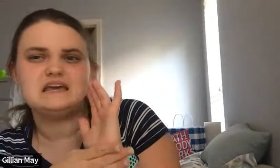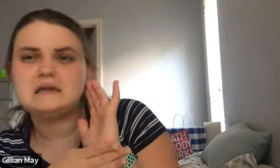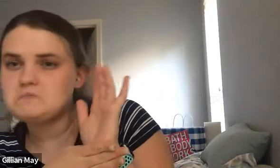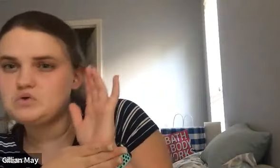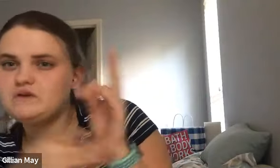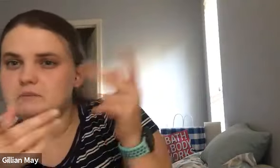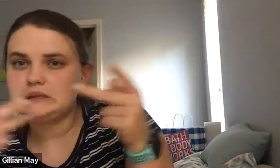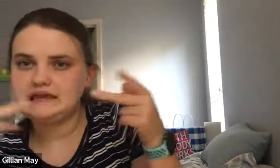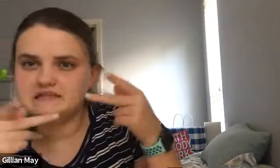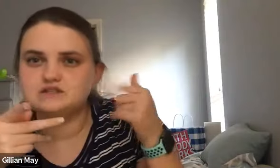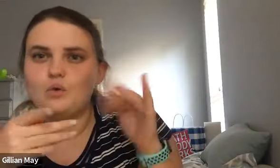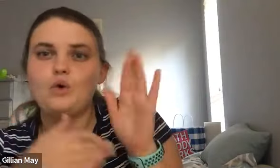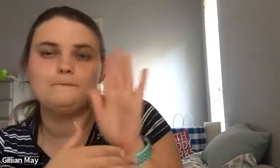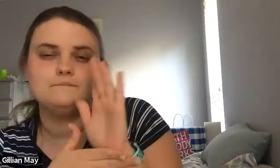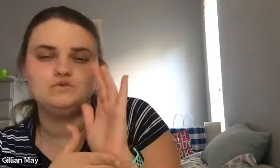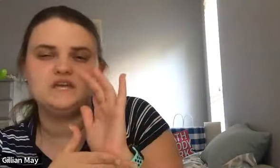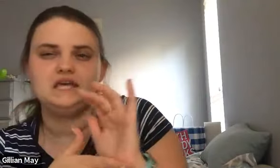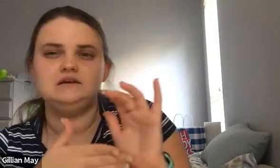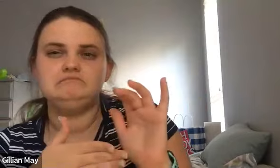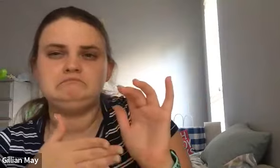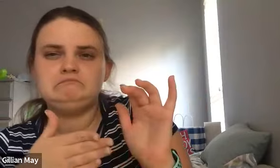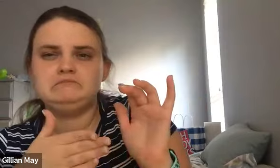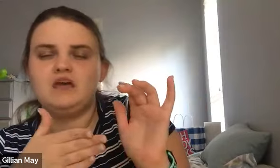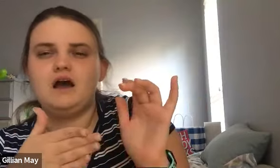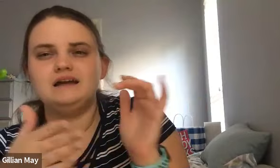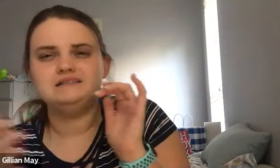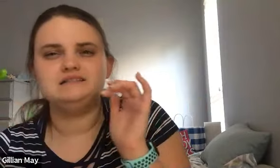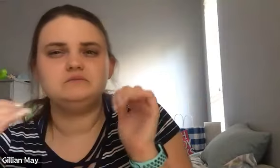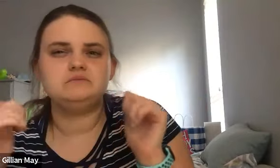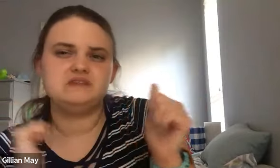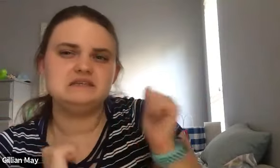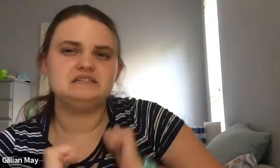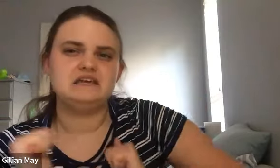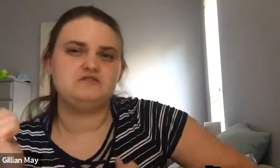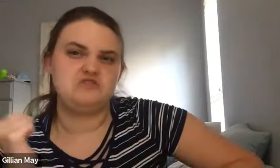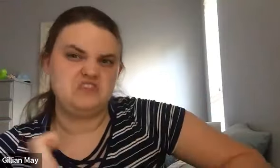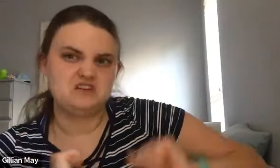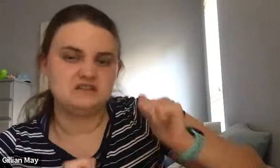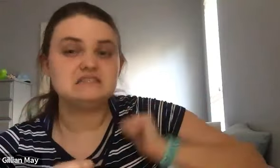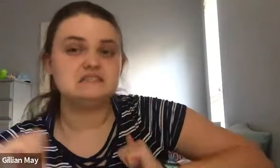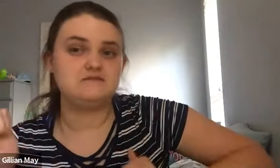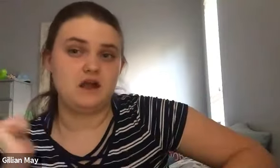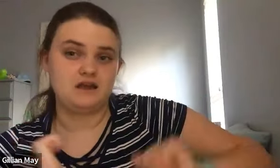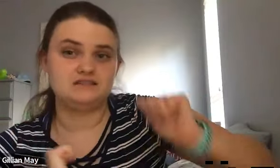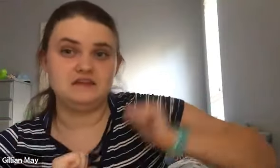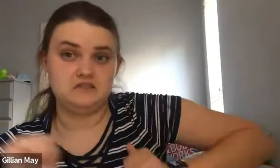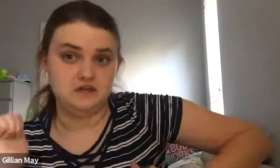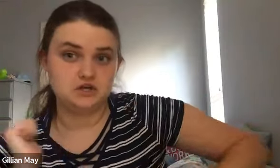say movie place or movie. I say for theater. This is the sign for acting, like